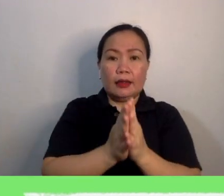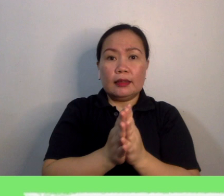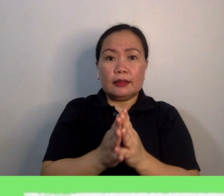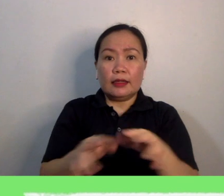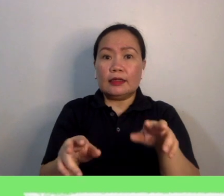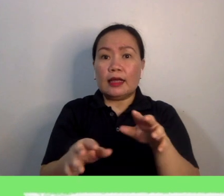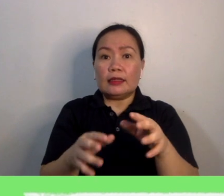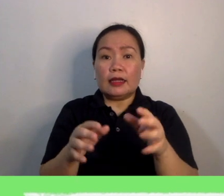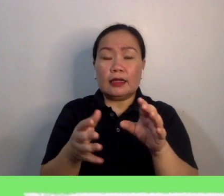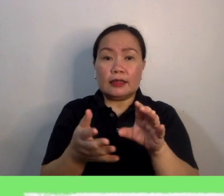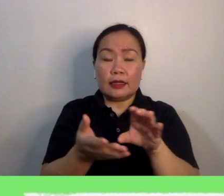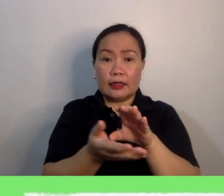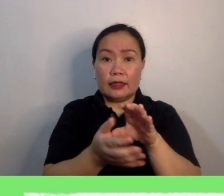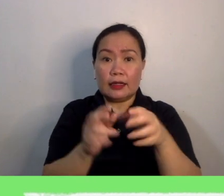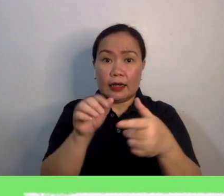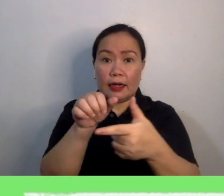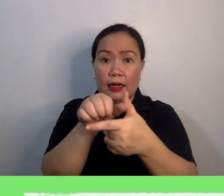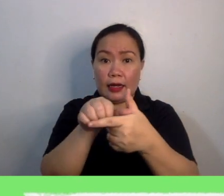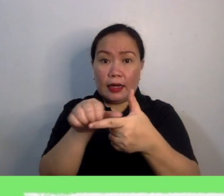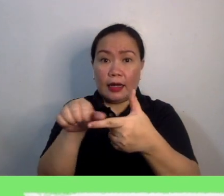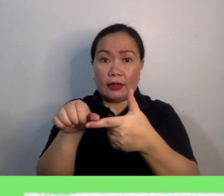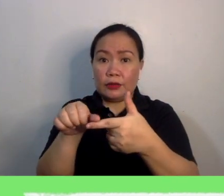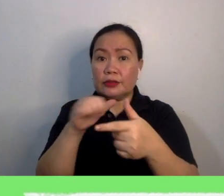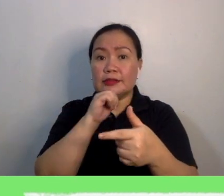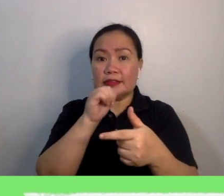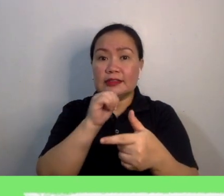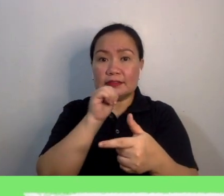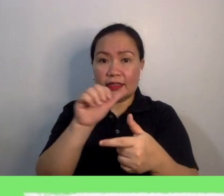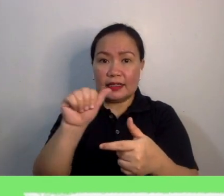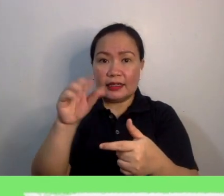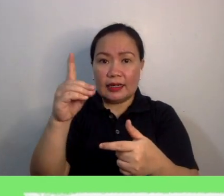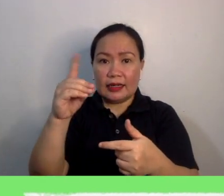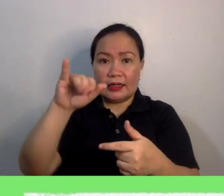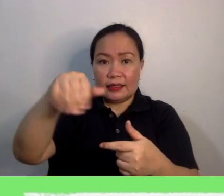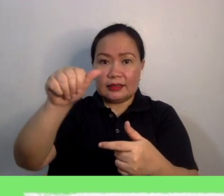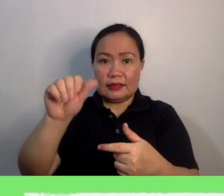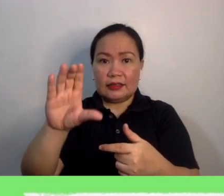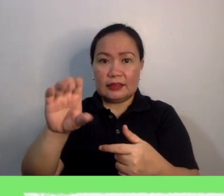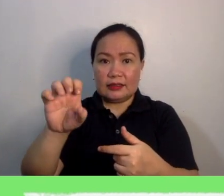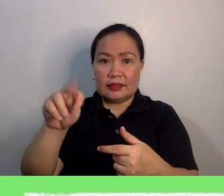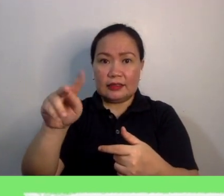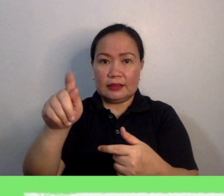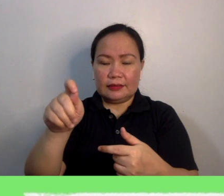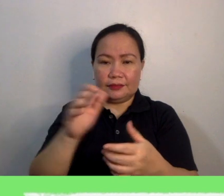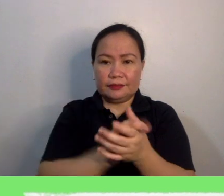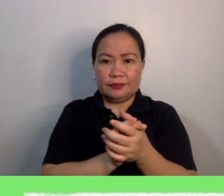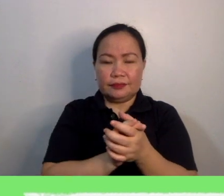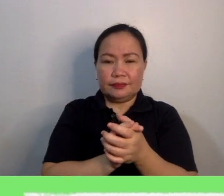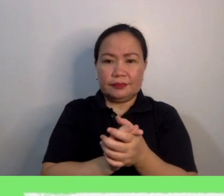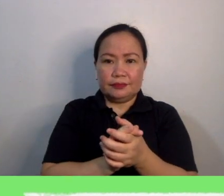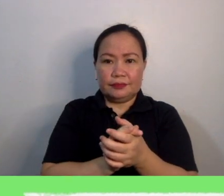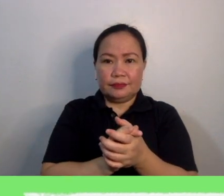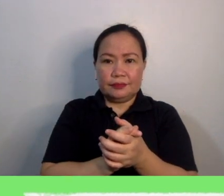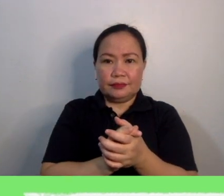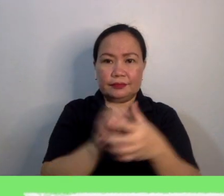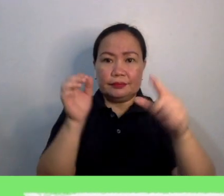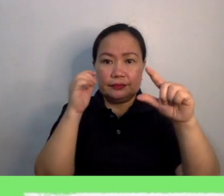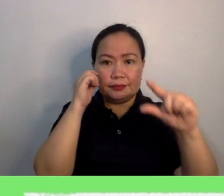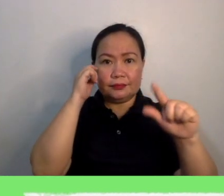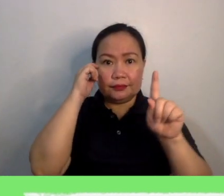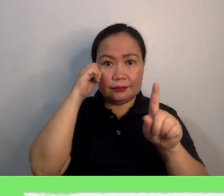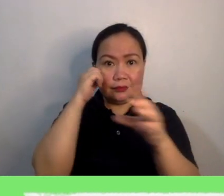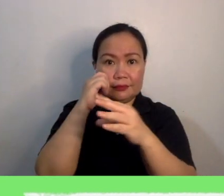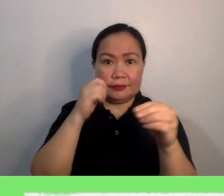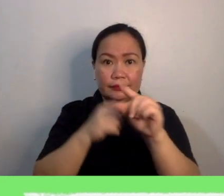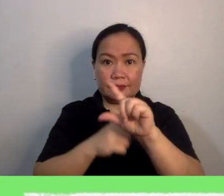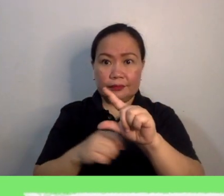are non-adjacent. So, hindi yan magkatabi, tapatan po sila. Okay, so angle 1 and angle 3